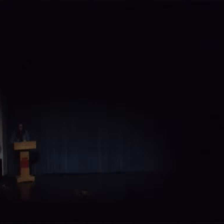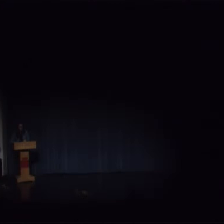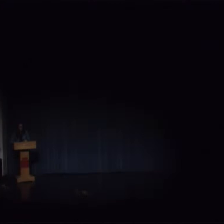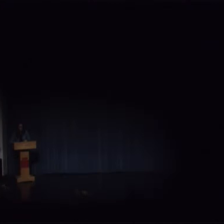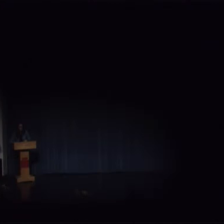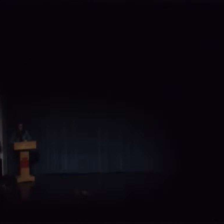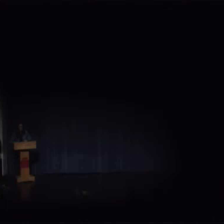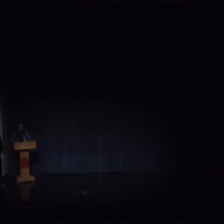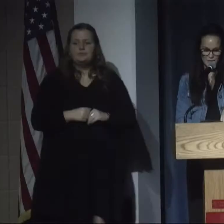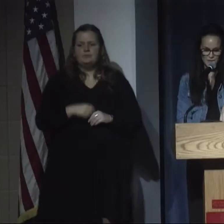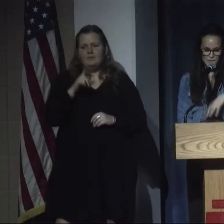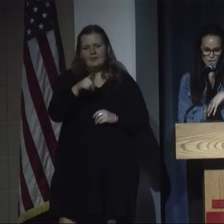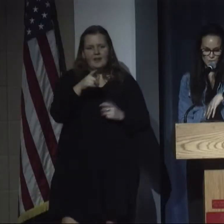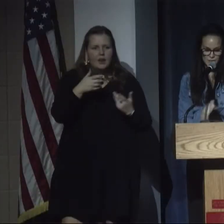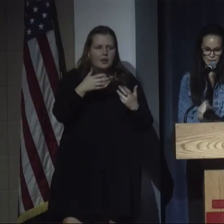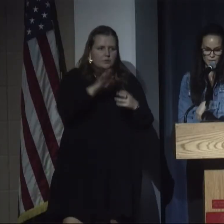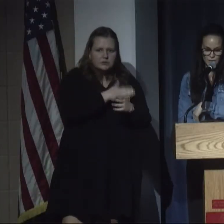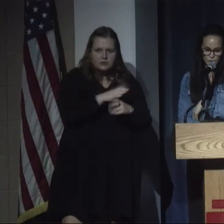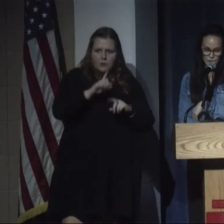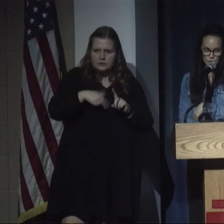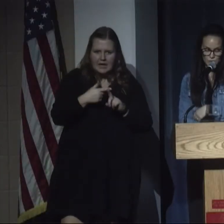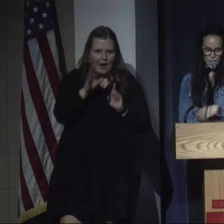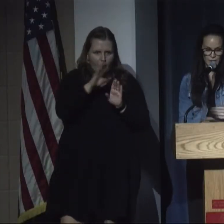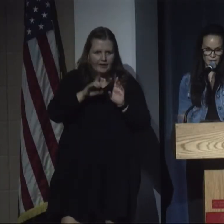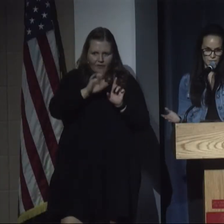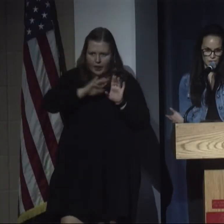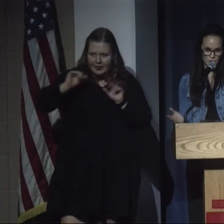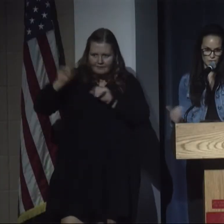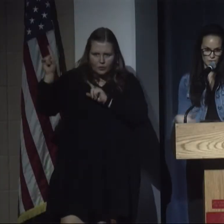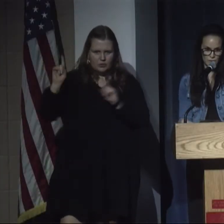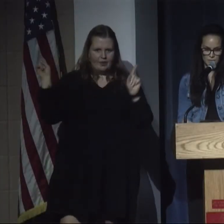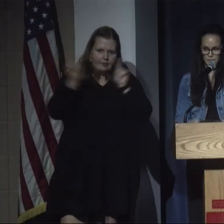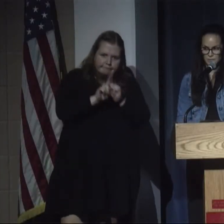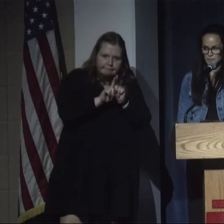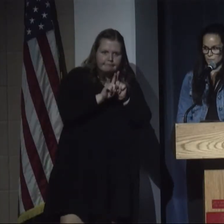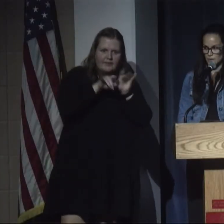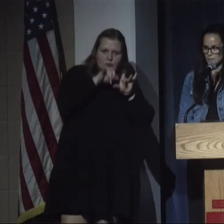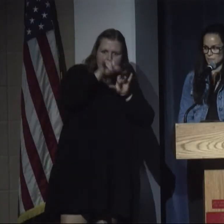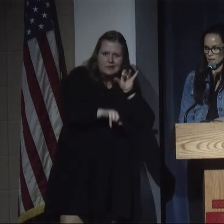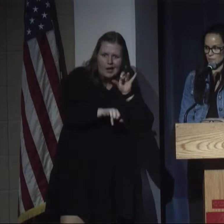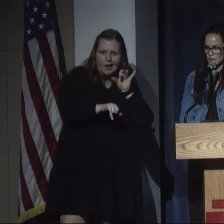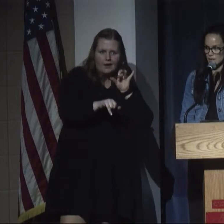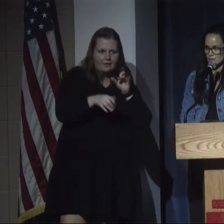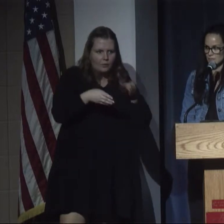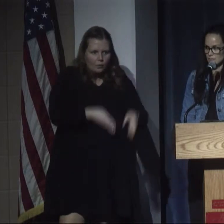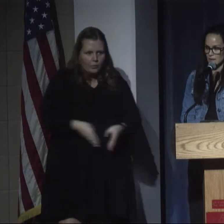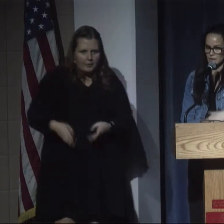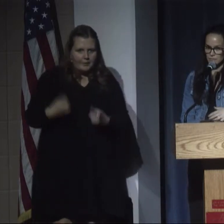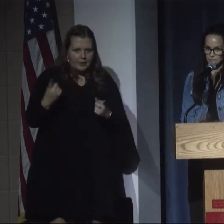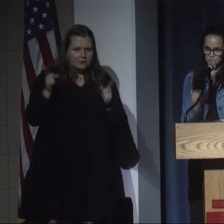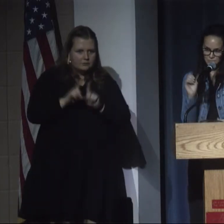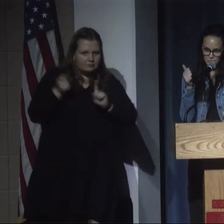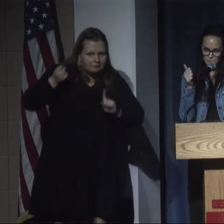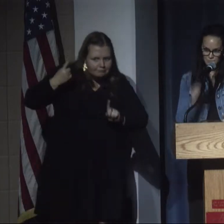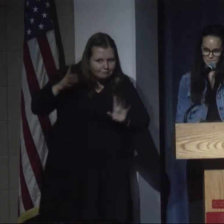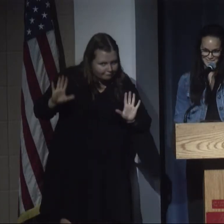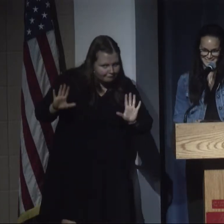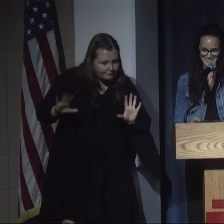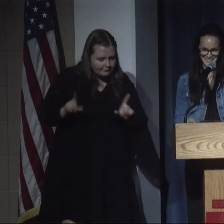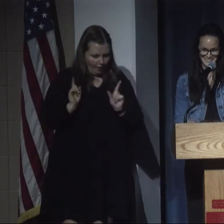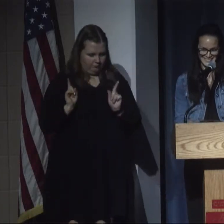Okay, because the song was I'll Never Leave You, so they can't leave each other if they're in one pair of pants. Get it?